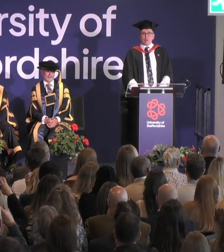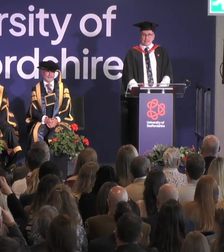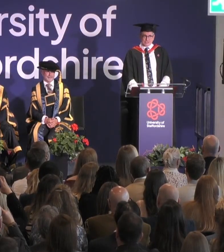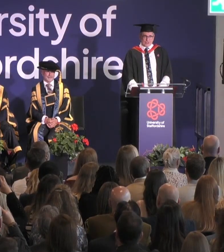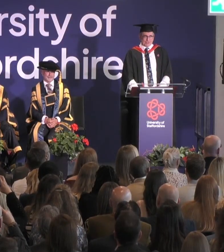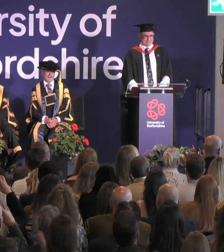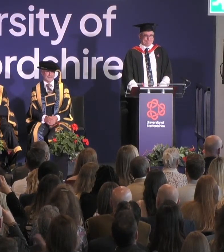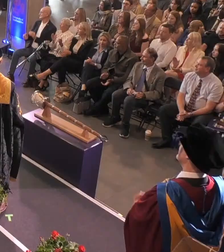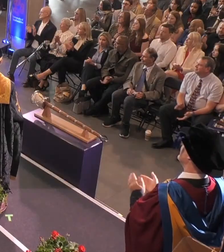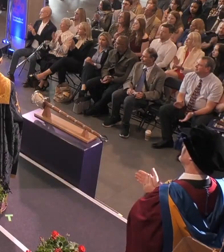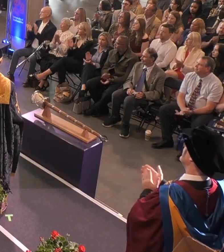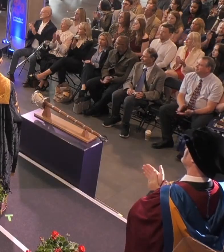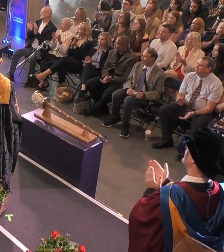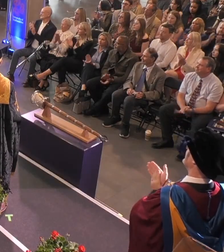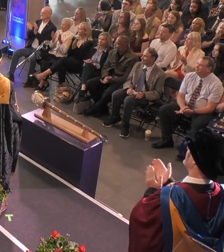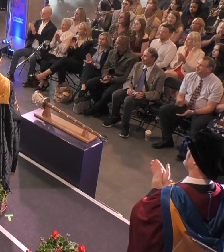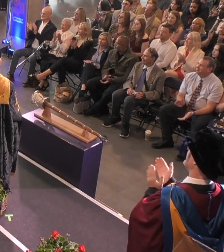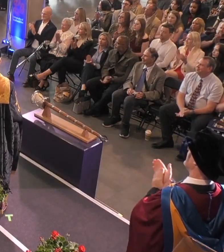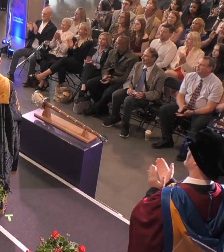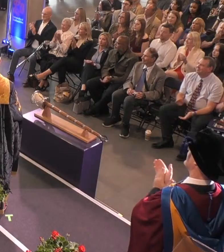Tate Batten.